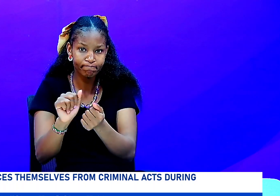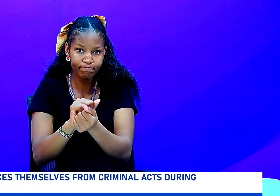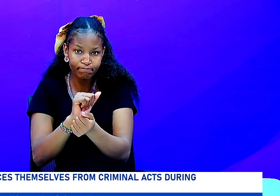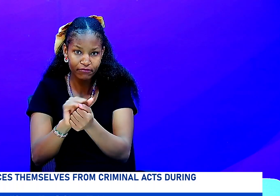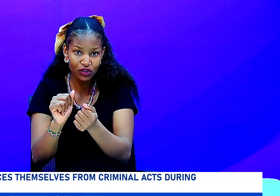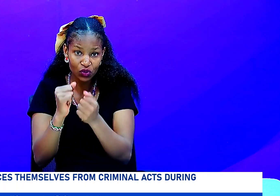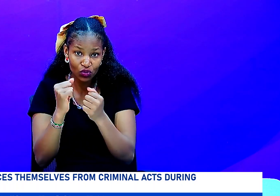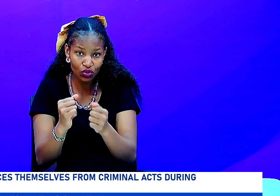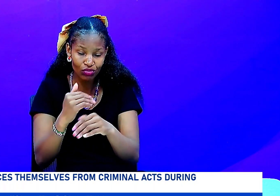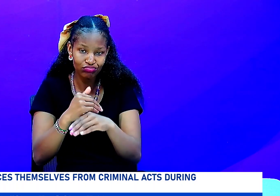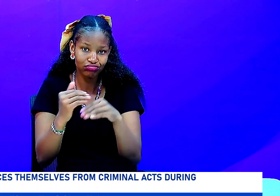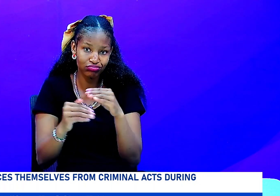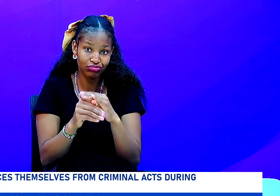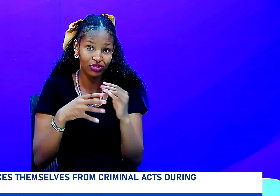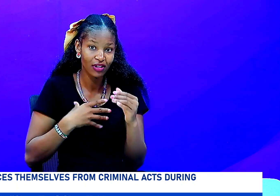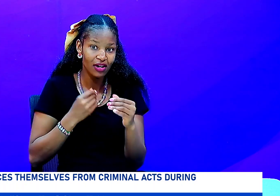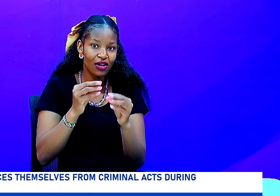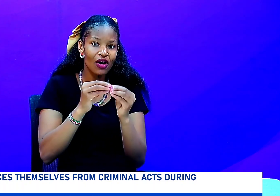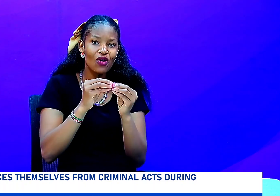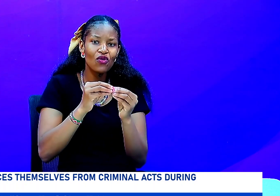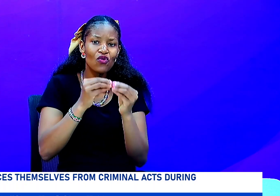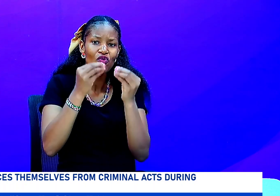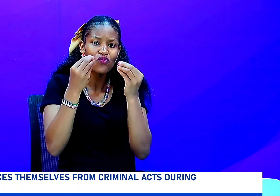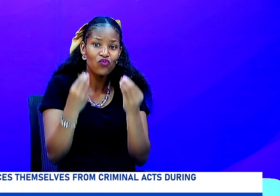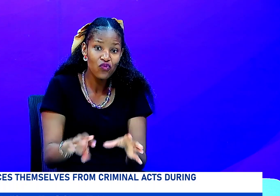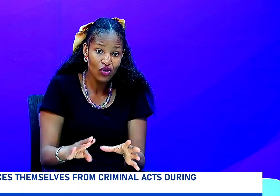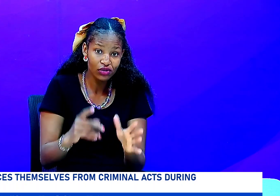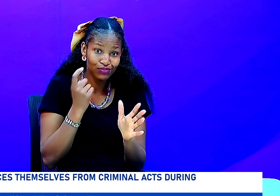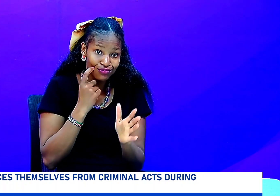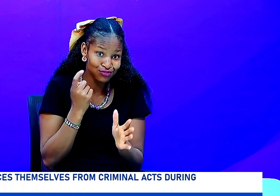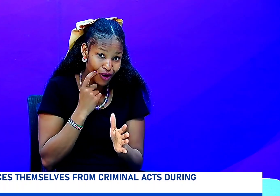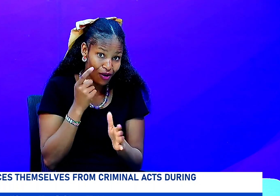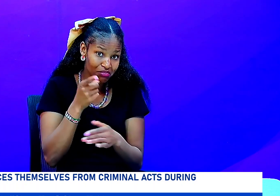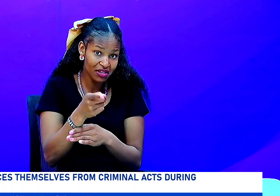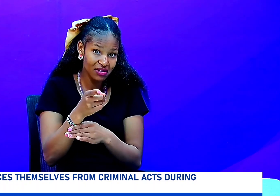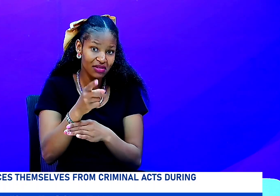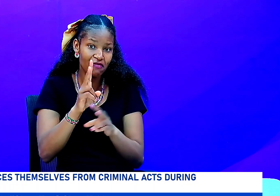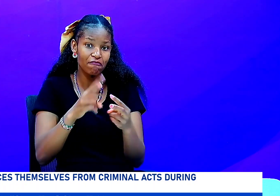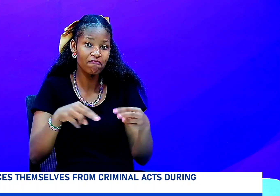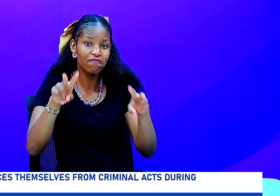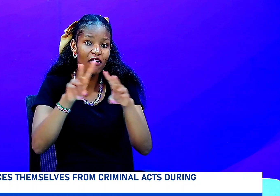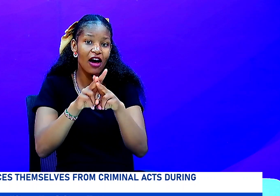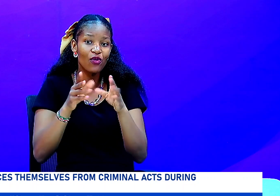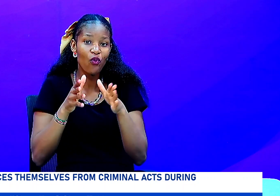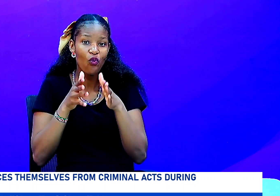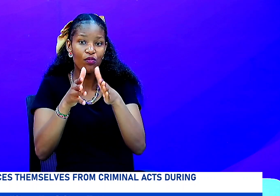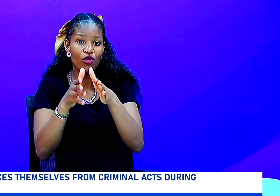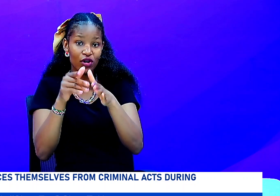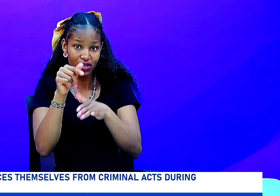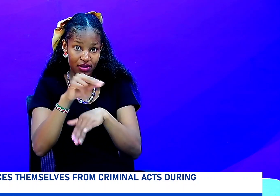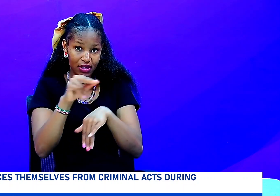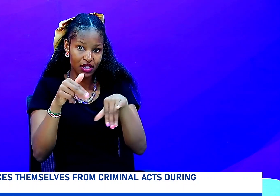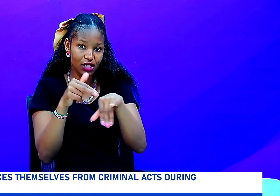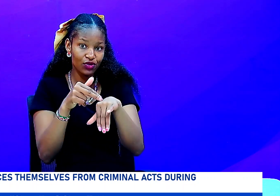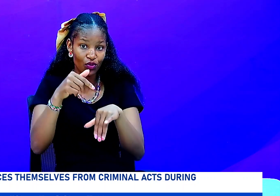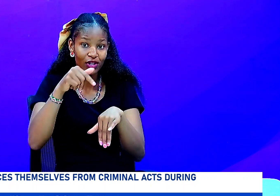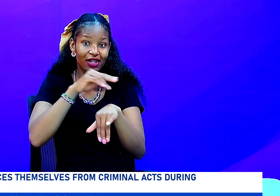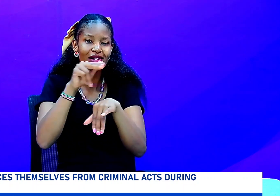property destruction and looting of shops in various parts of the nation during nationwide